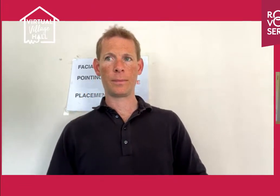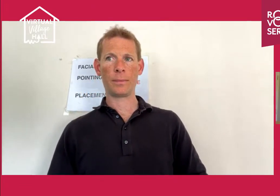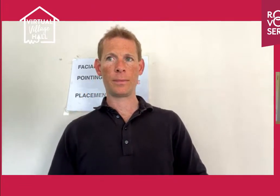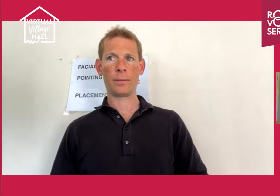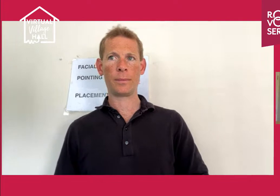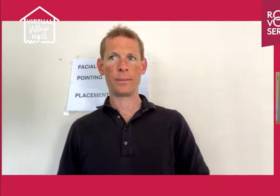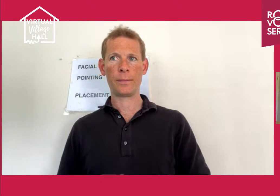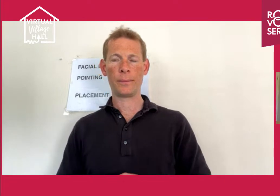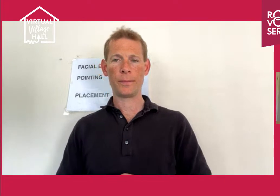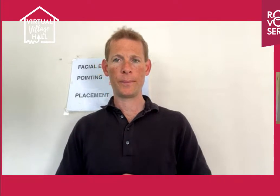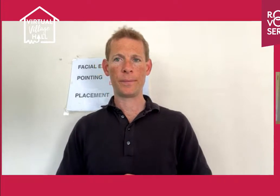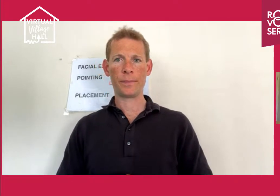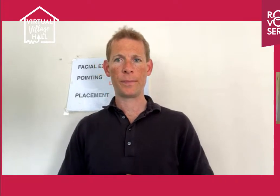think some people are not seeing me.